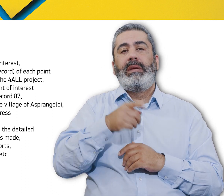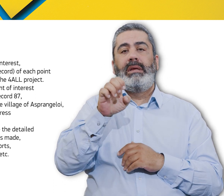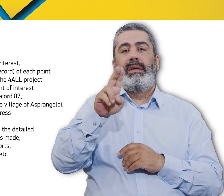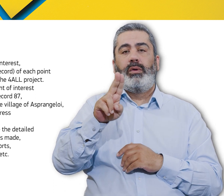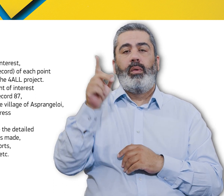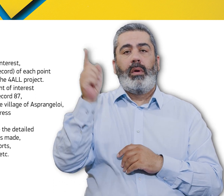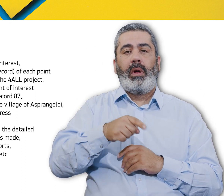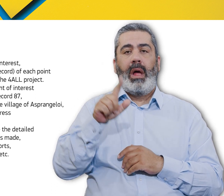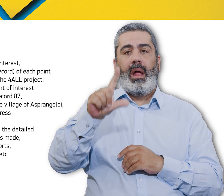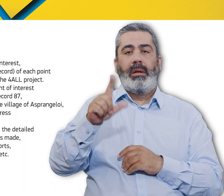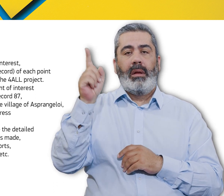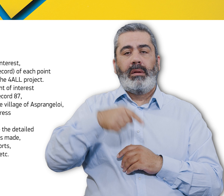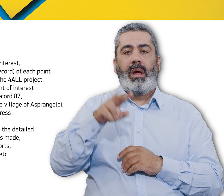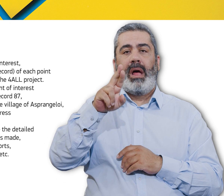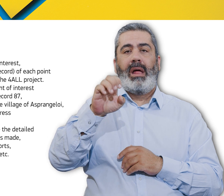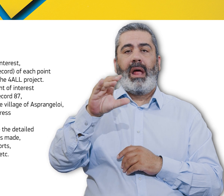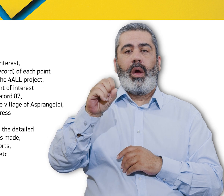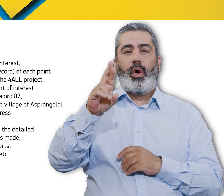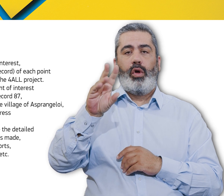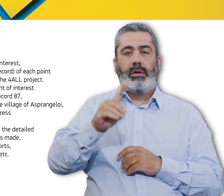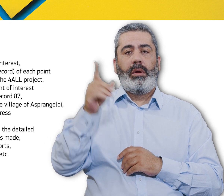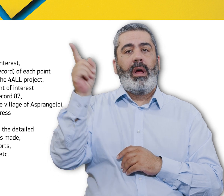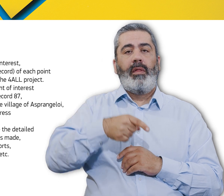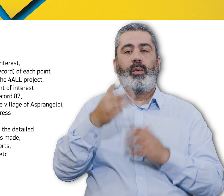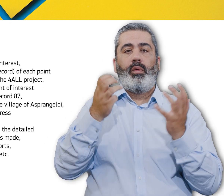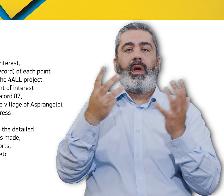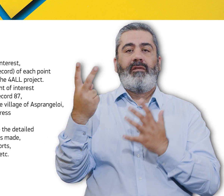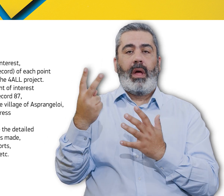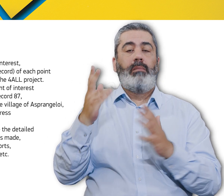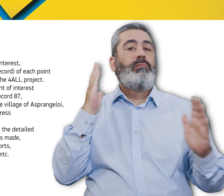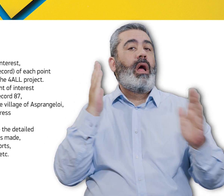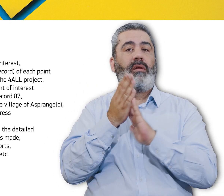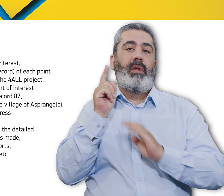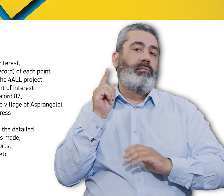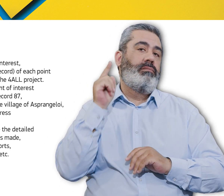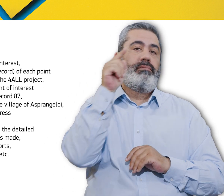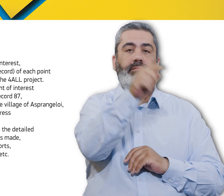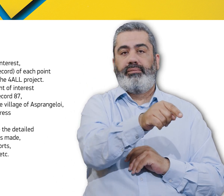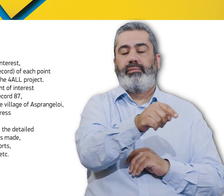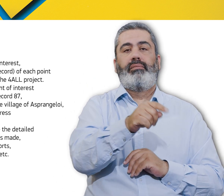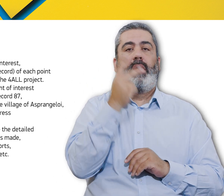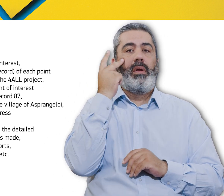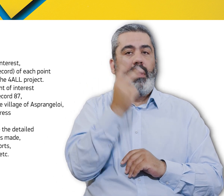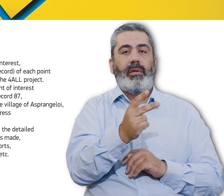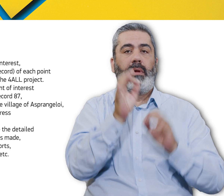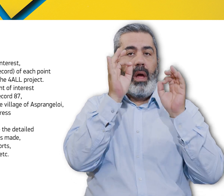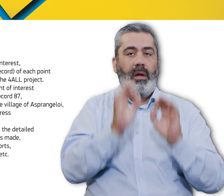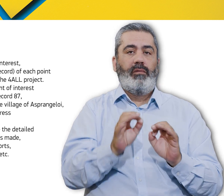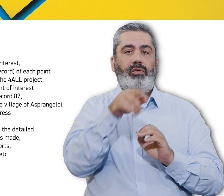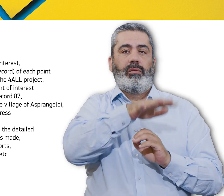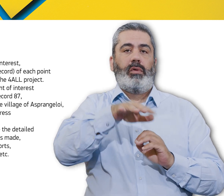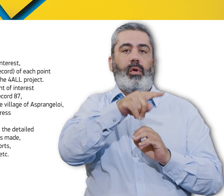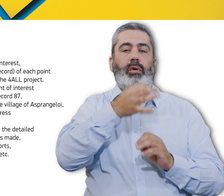portal.forall-project.l/record/87, and be transferred to the page where the detailed presentation of the point of interest is made, with a map, photos,